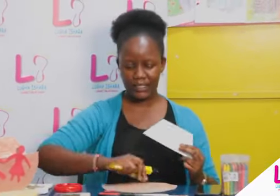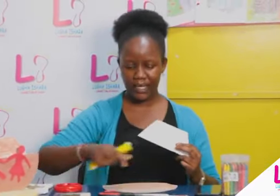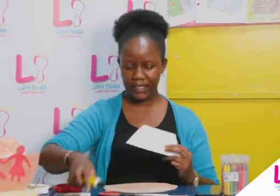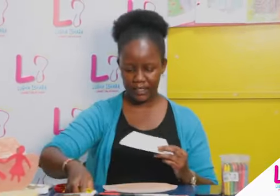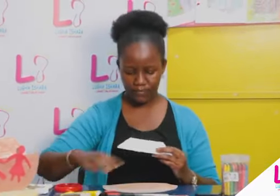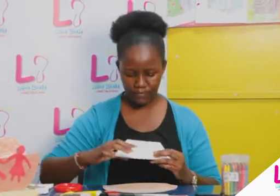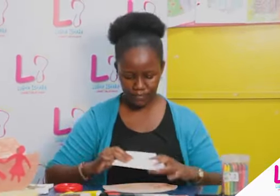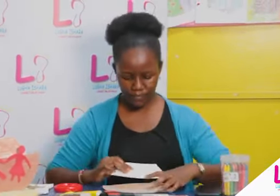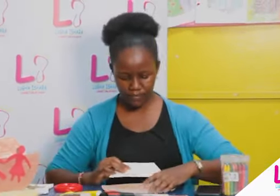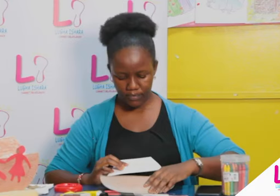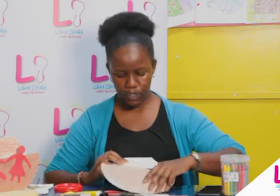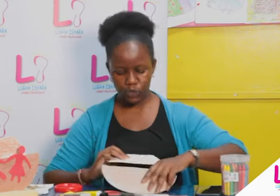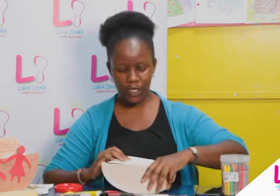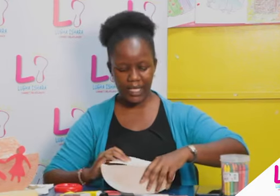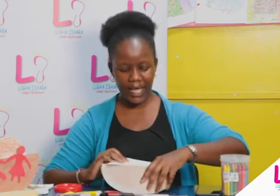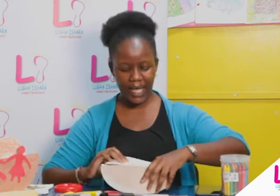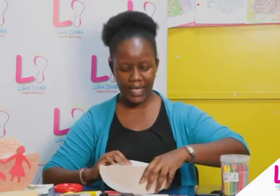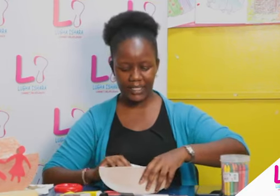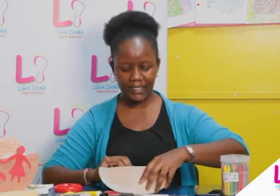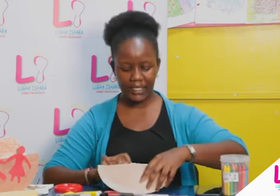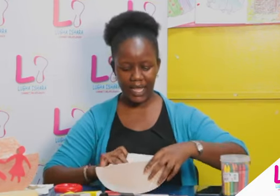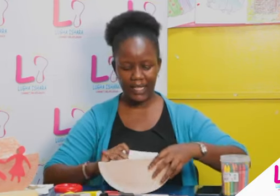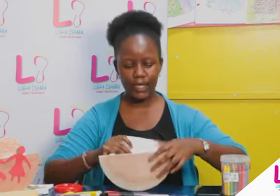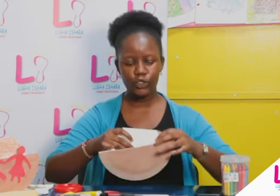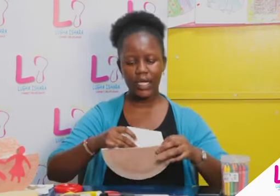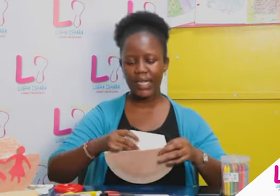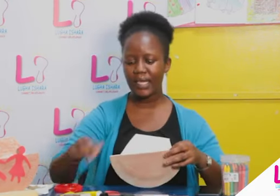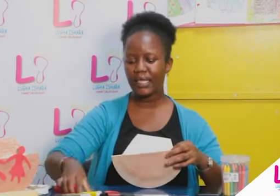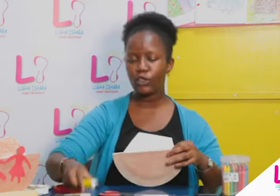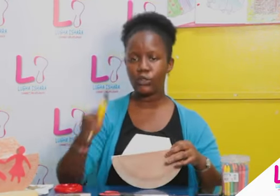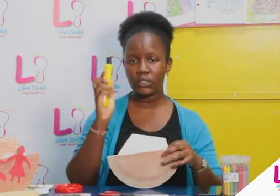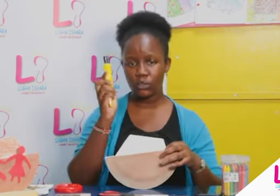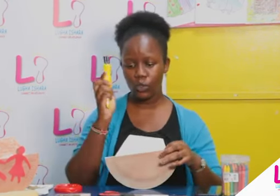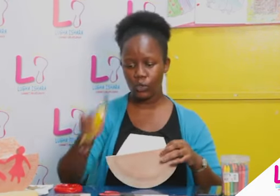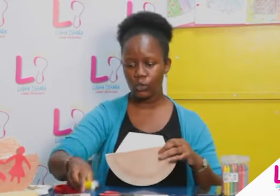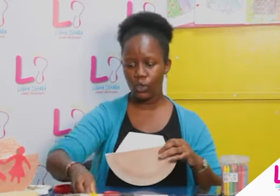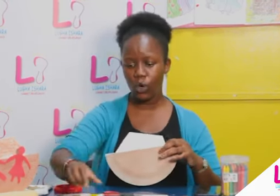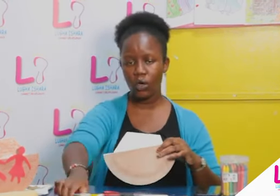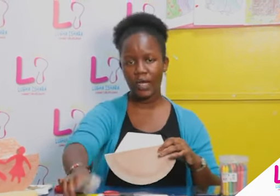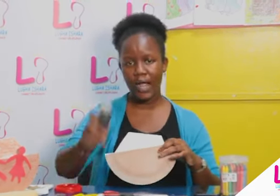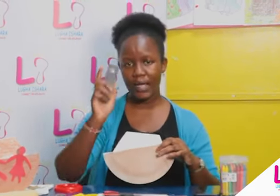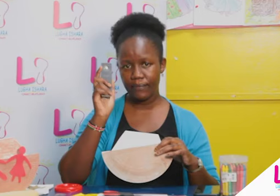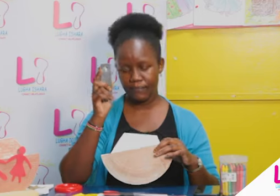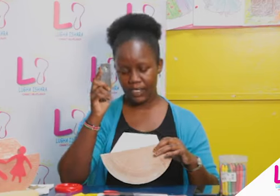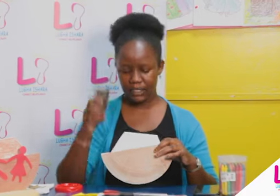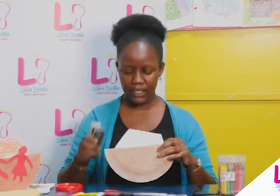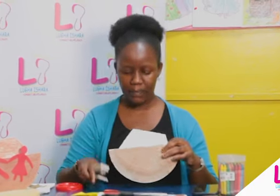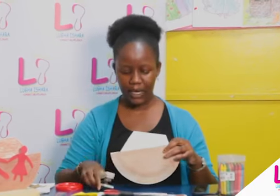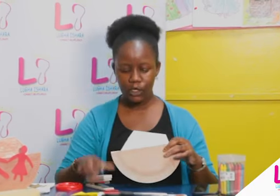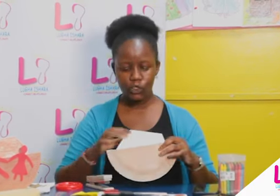aside. So here, as I said earlier, you can either use glue or a stapler.